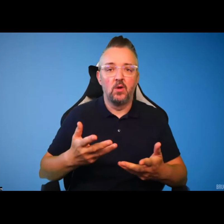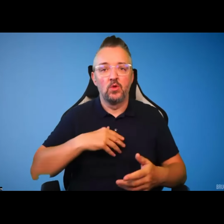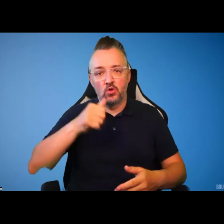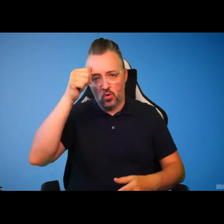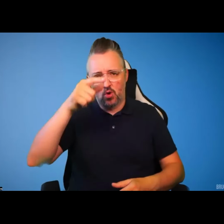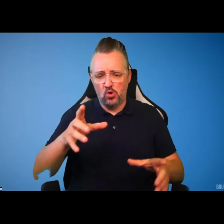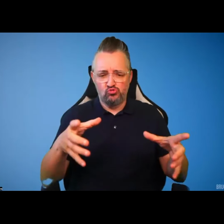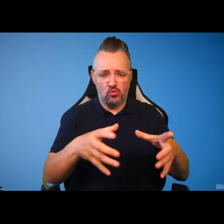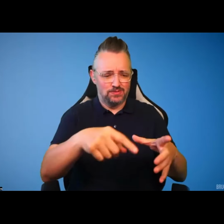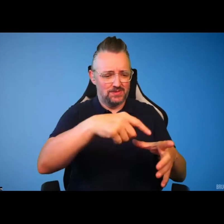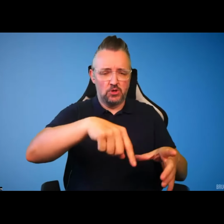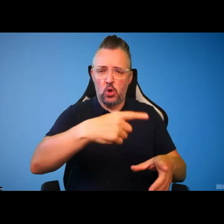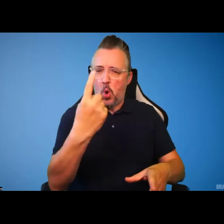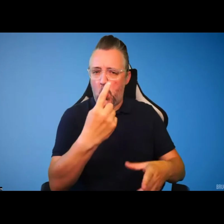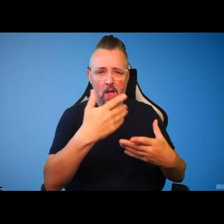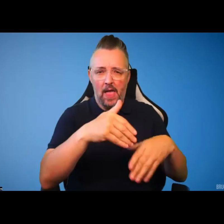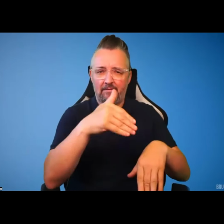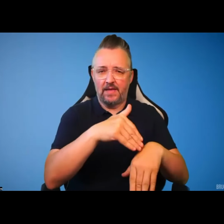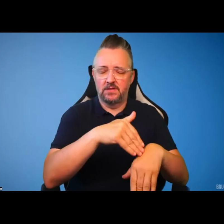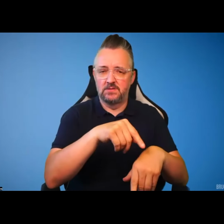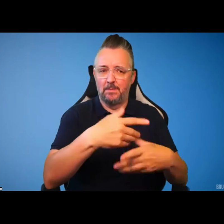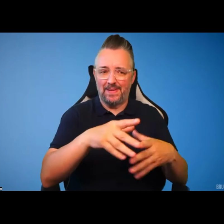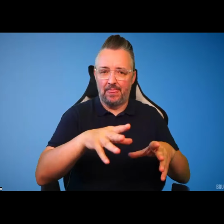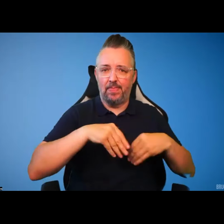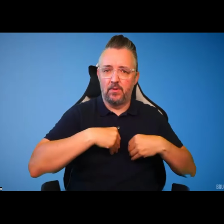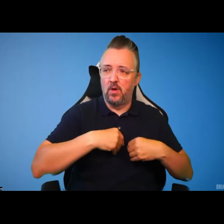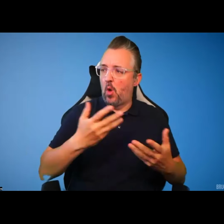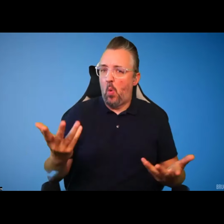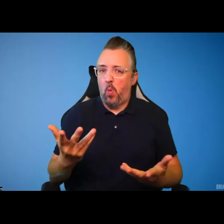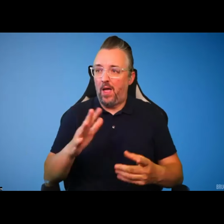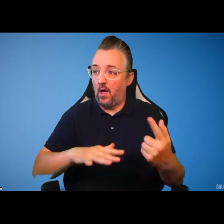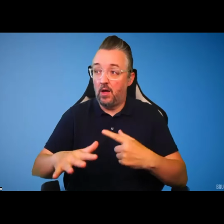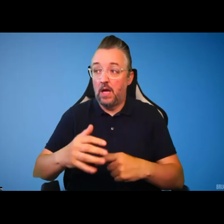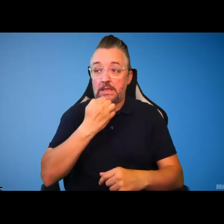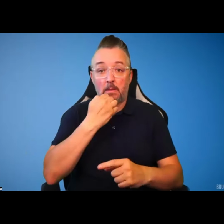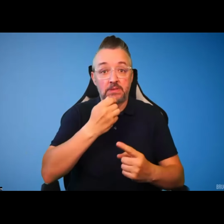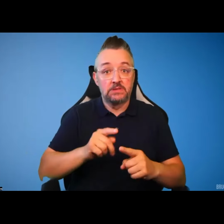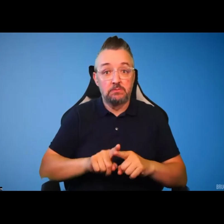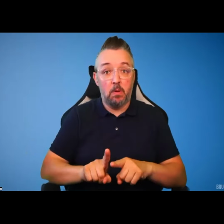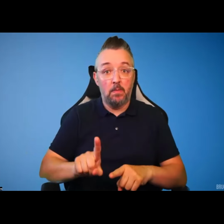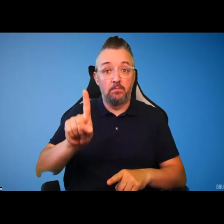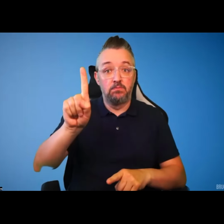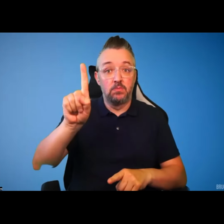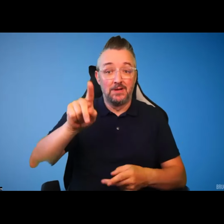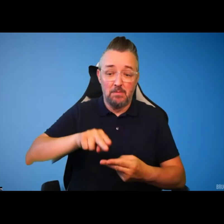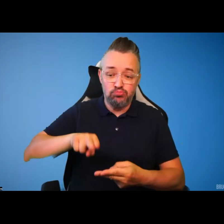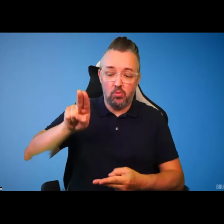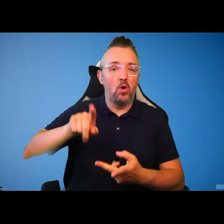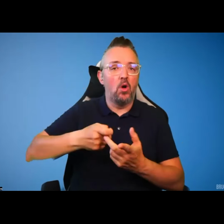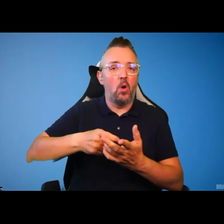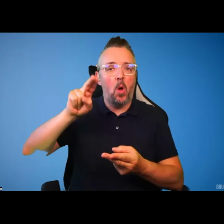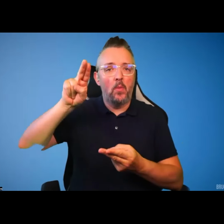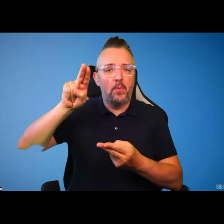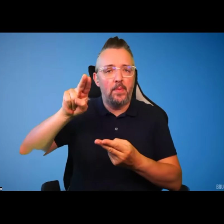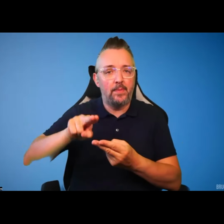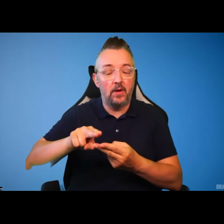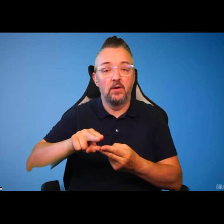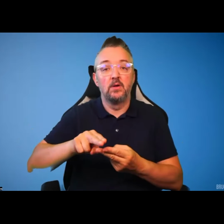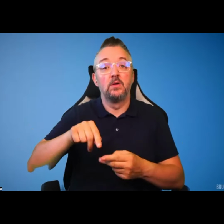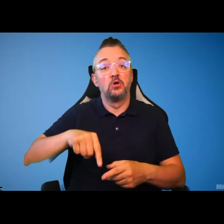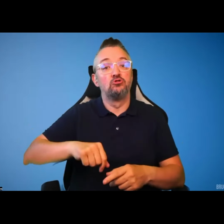of people affected, where are they, and are the numbers going up or down over time. And I just say we have really excellent epidemiology